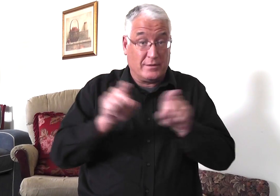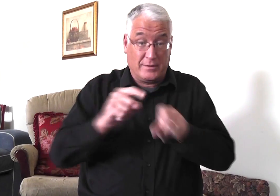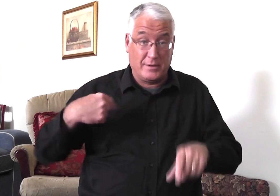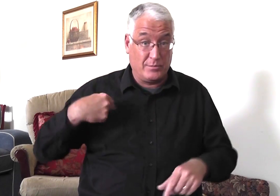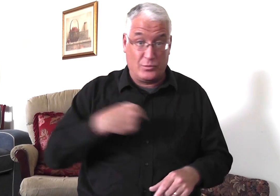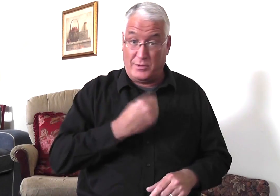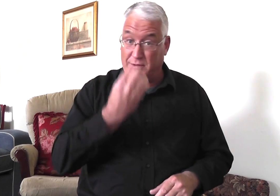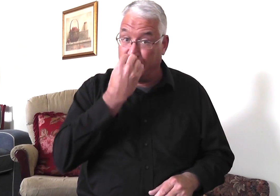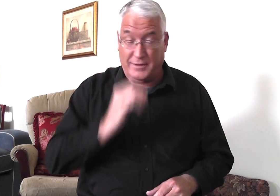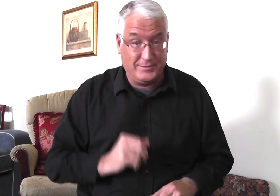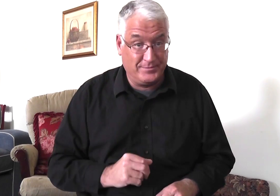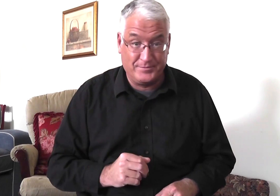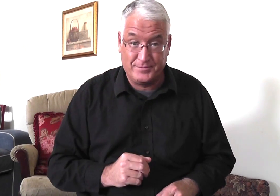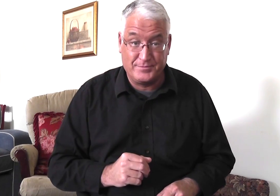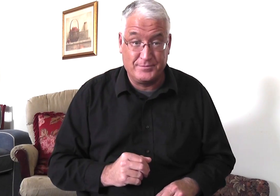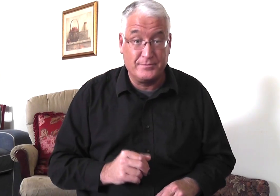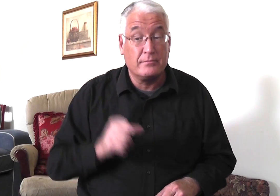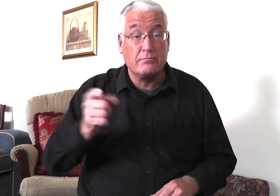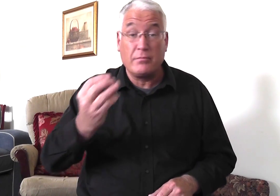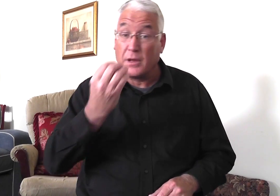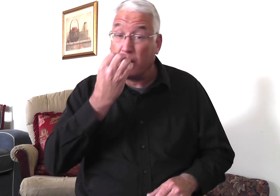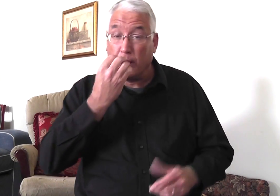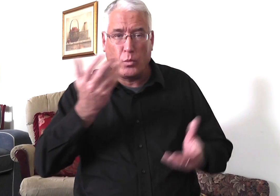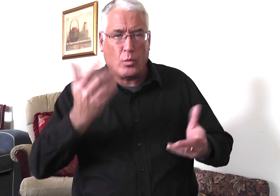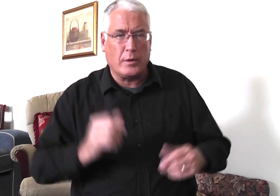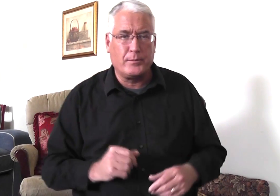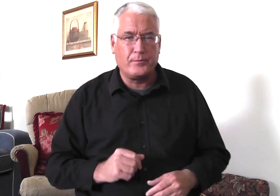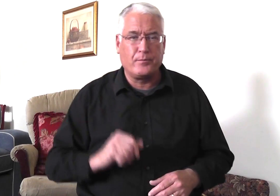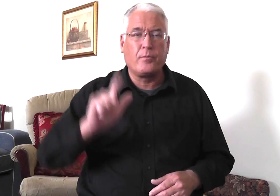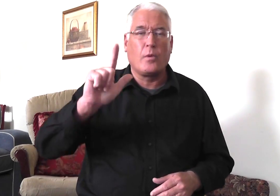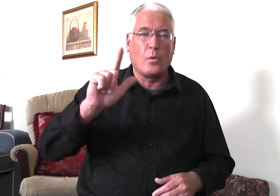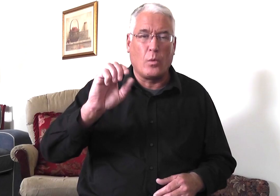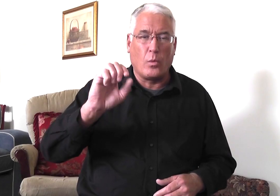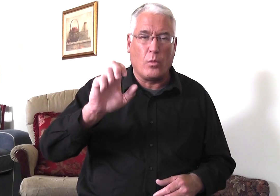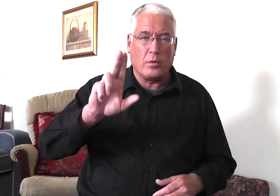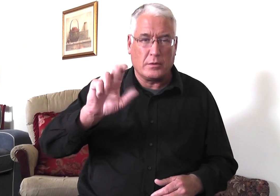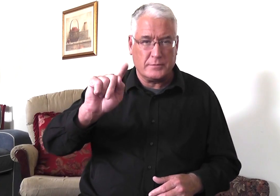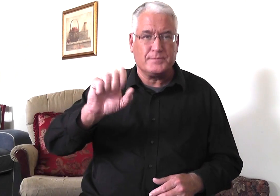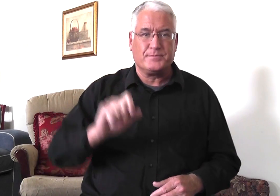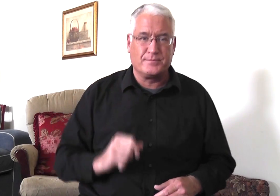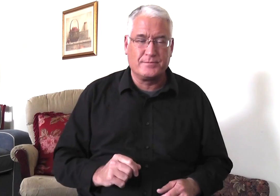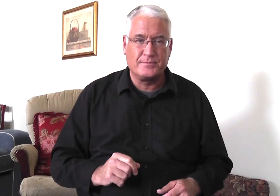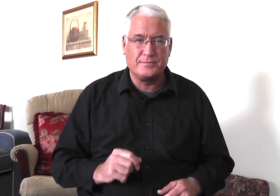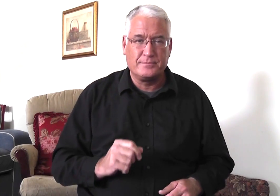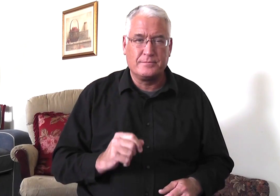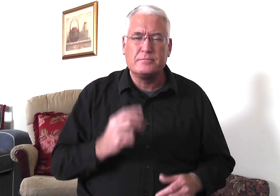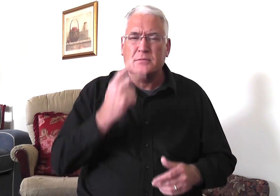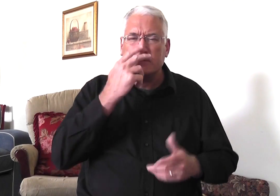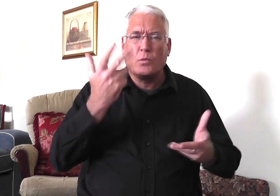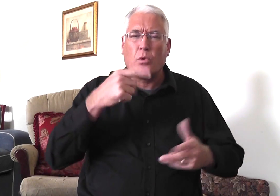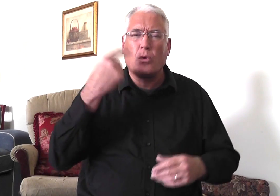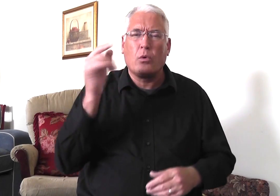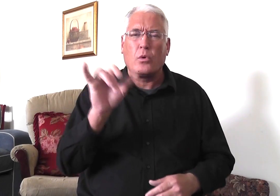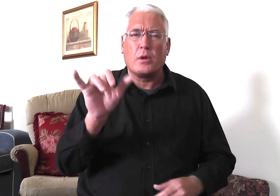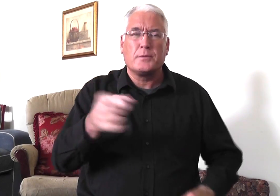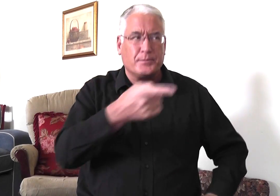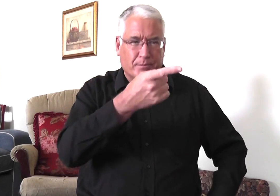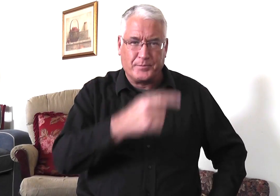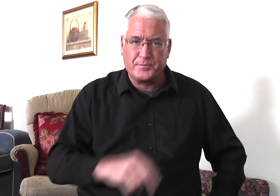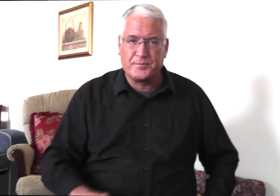eat? Ooh, not the same as what we would eat. What did he eat? Locusts. What does it look